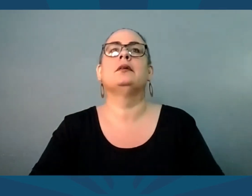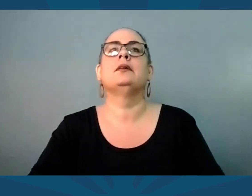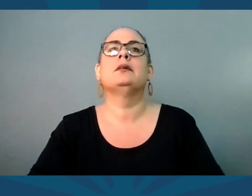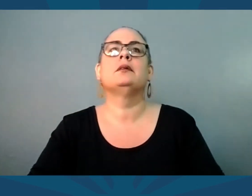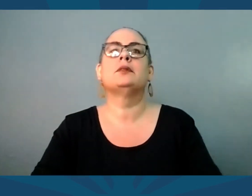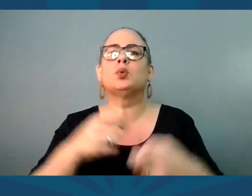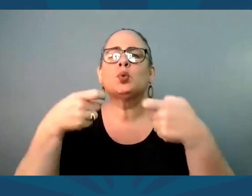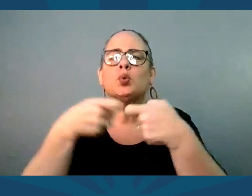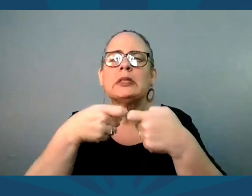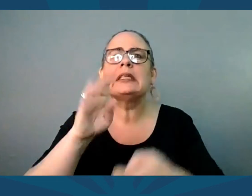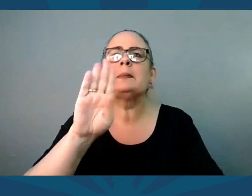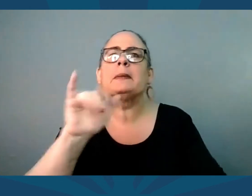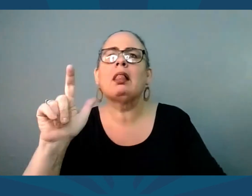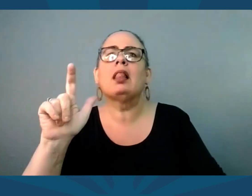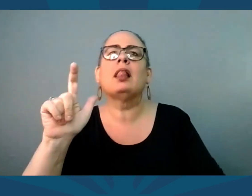List number 2,